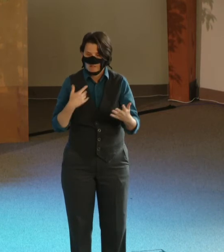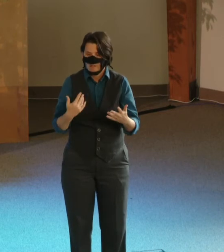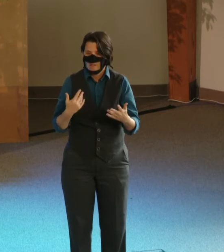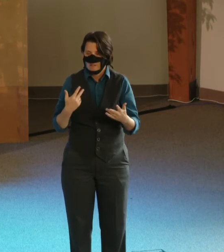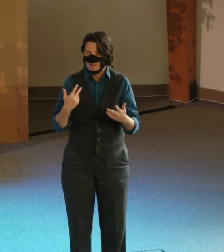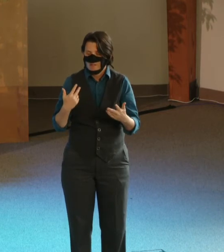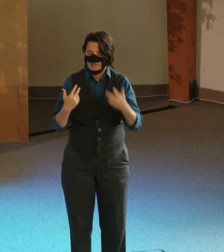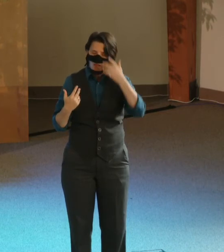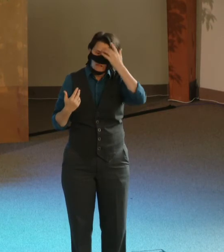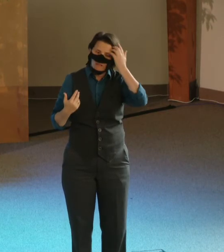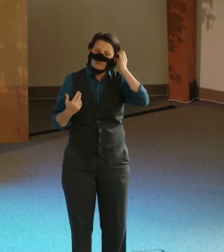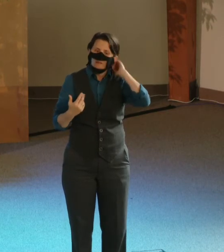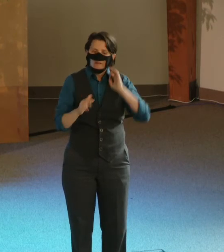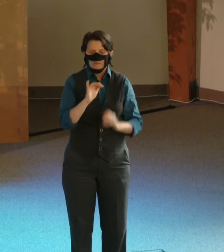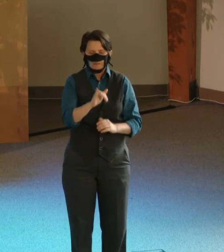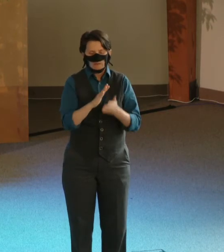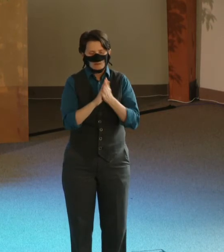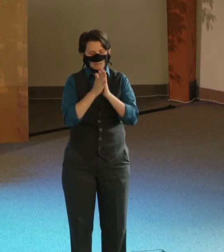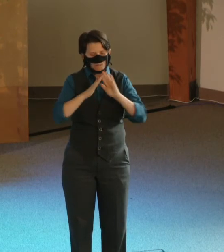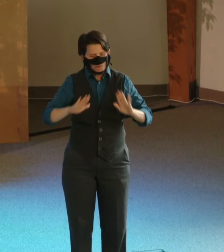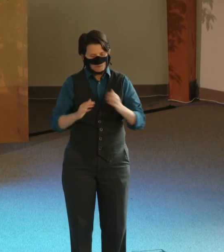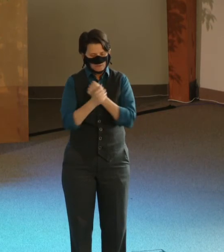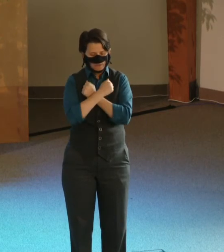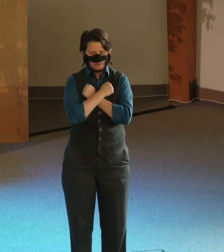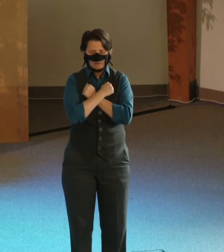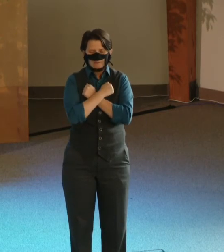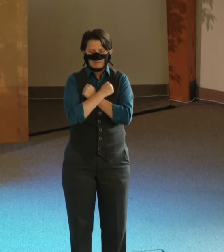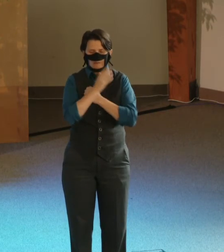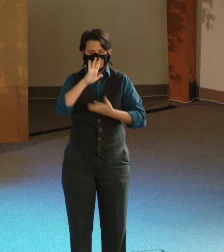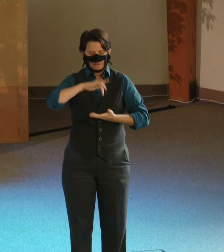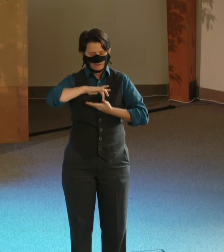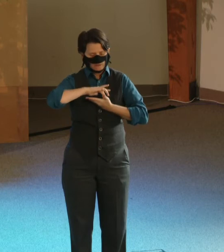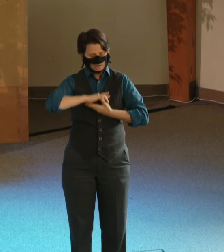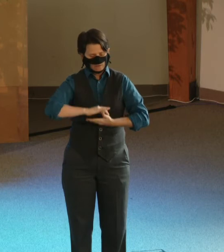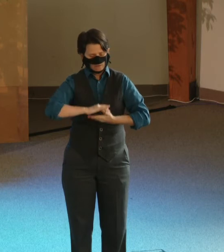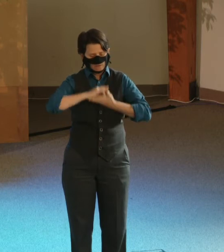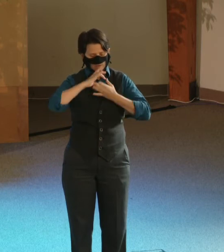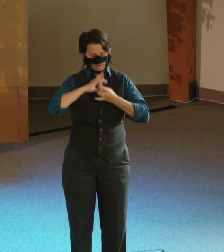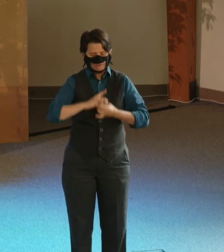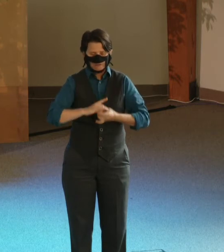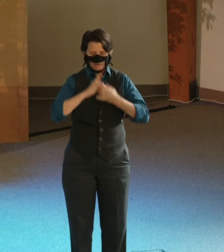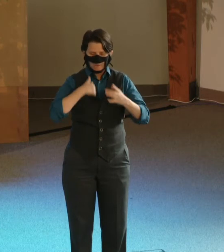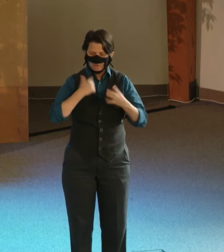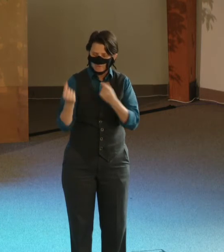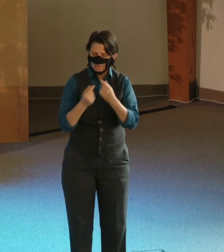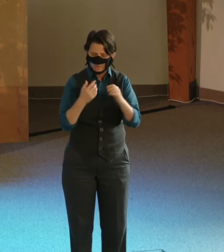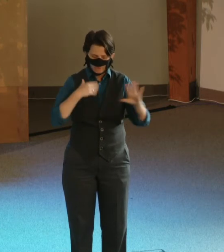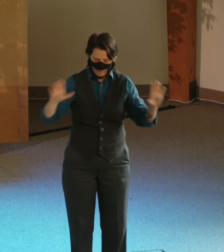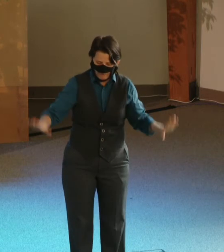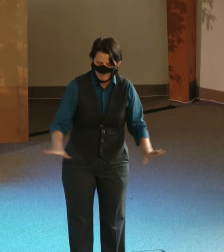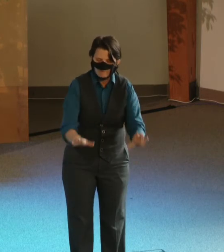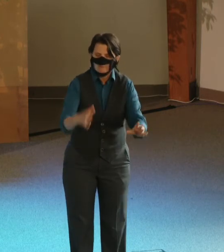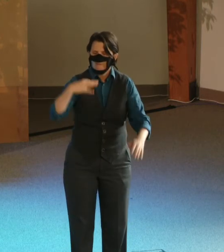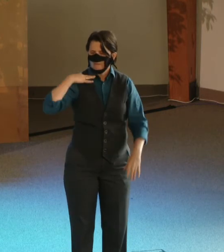space of peace and love and moving from that centered condition into whatever it is that's ours to do, whether it's to volunteer,